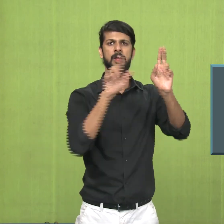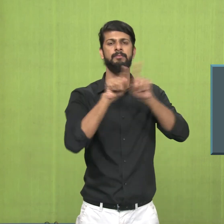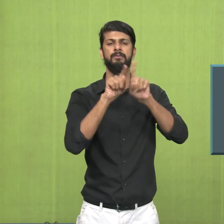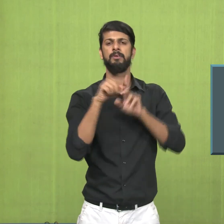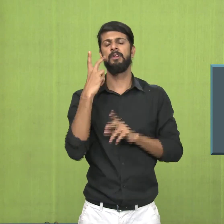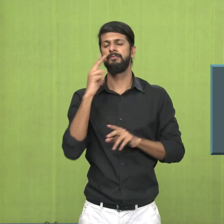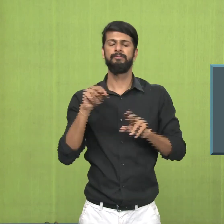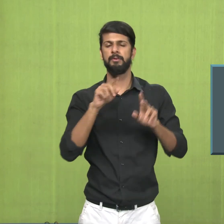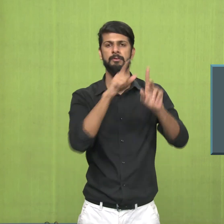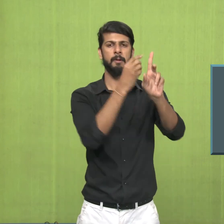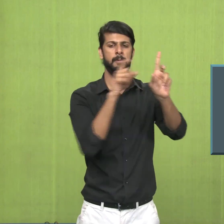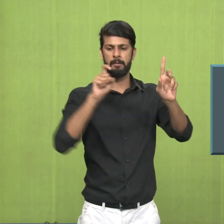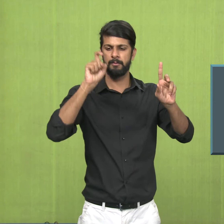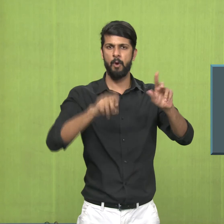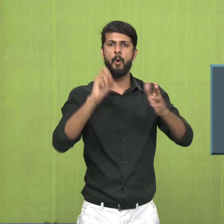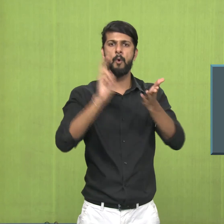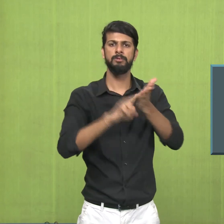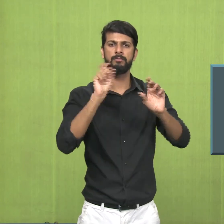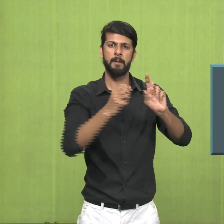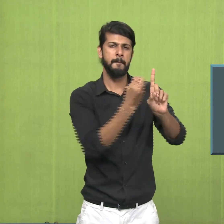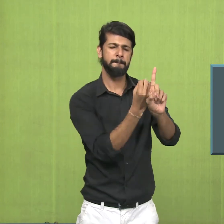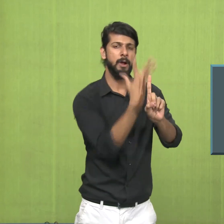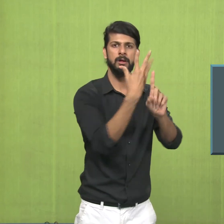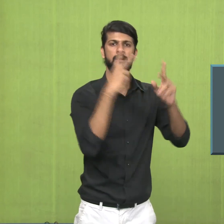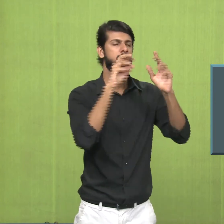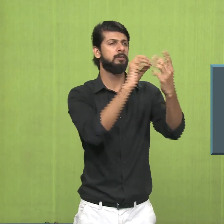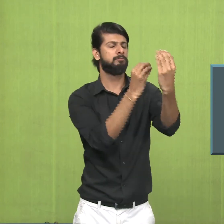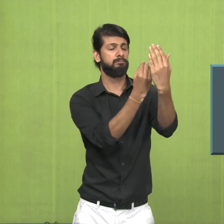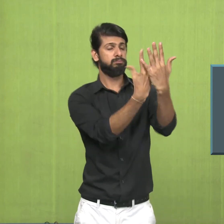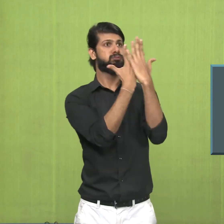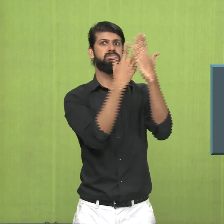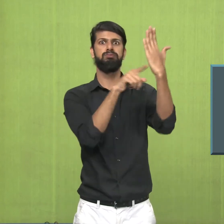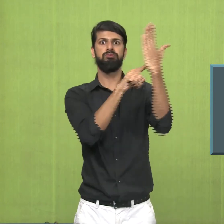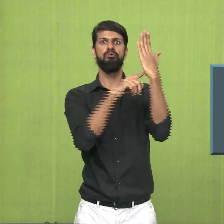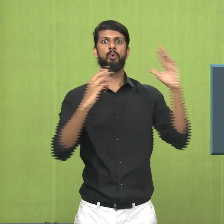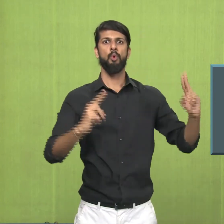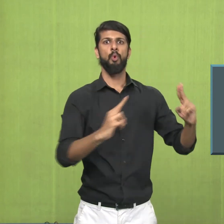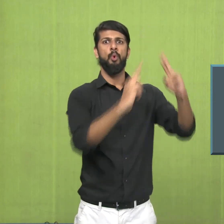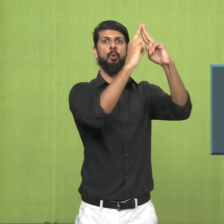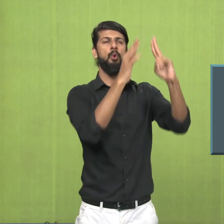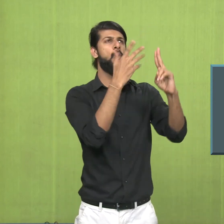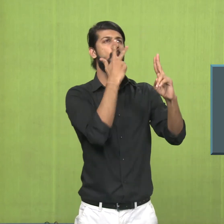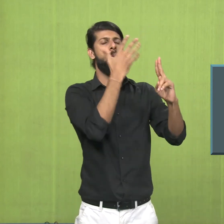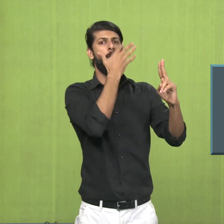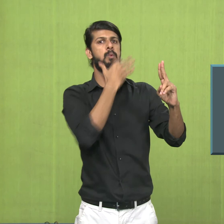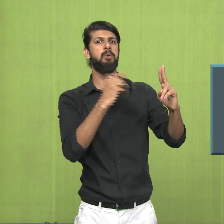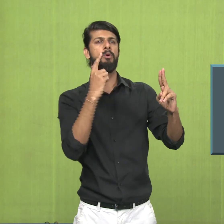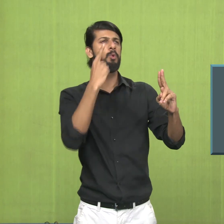Illuminated, as you can see in the picture, the Eiffel Tower is illuminated. So, they have lights inside which you can turn it on and then light it up.